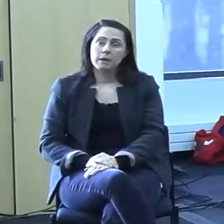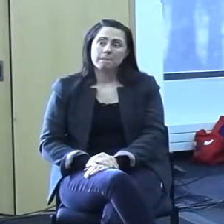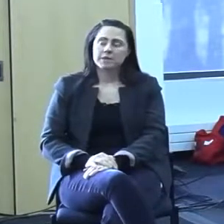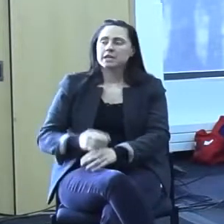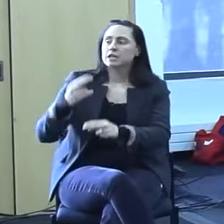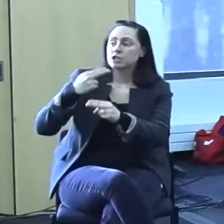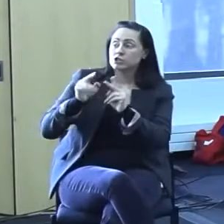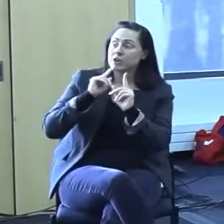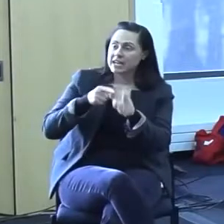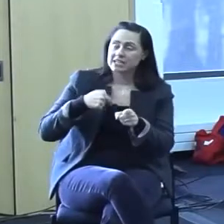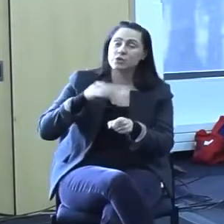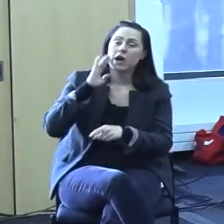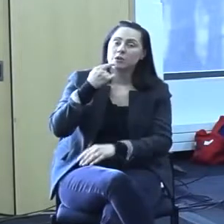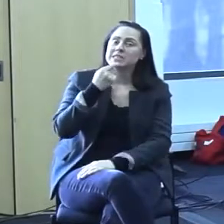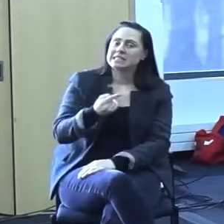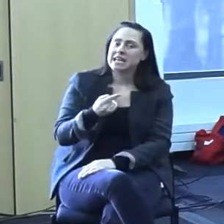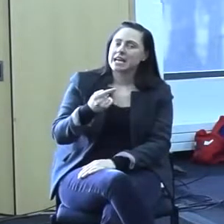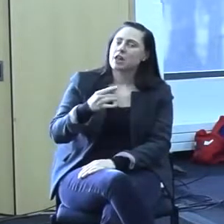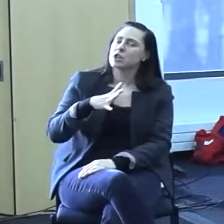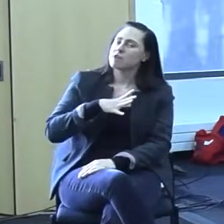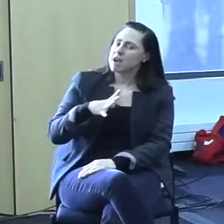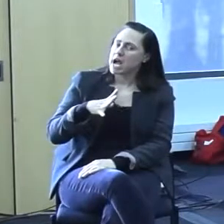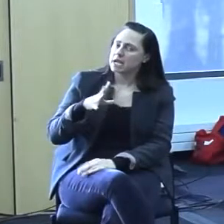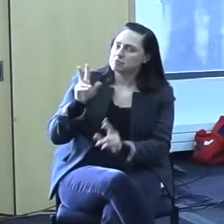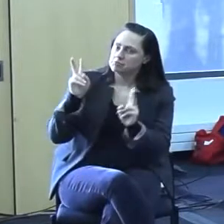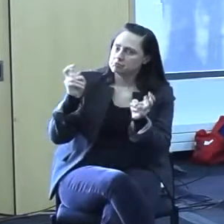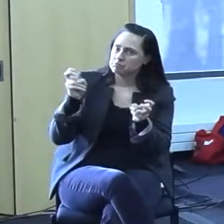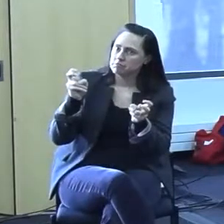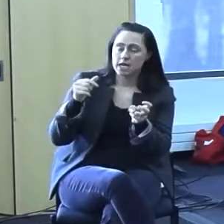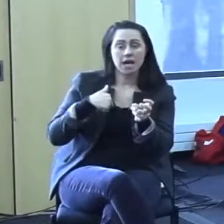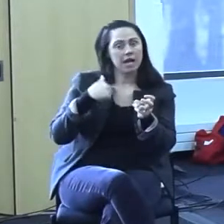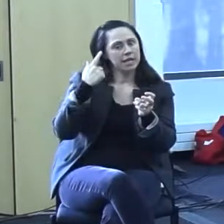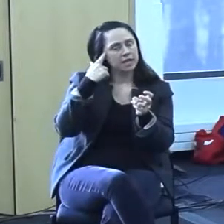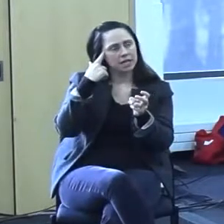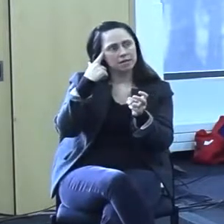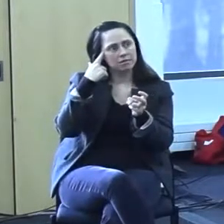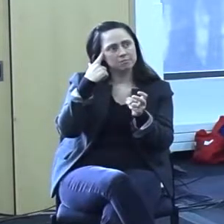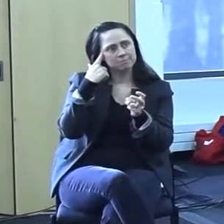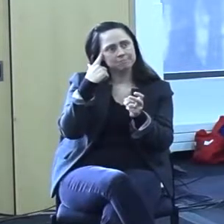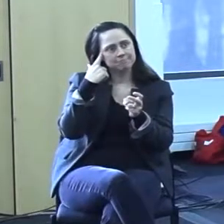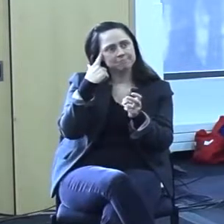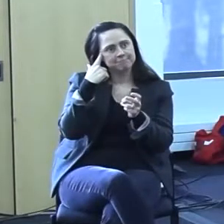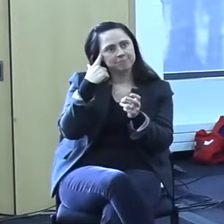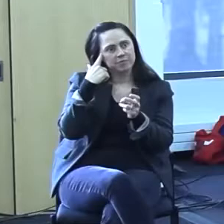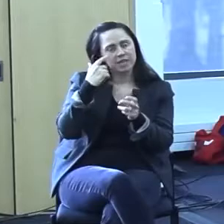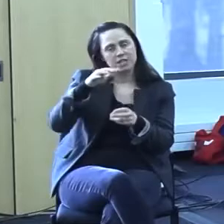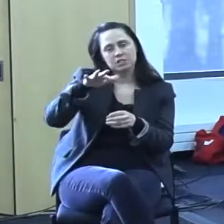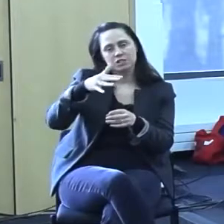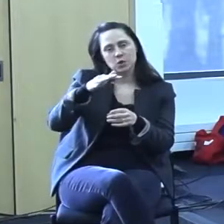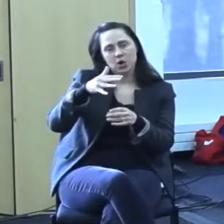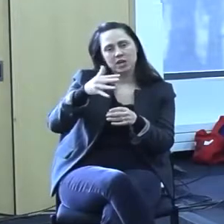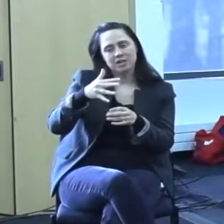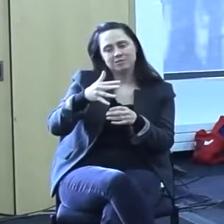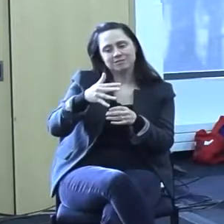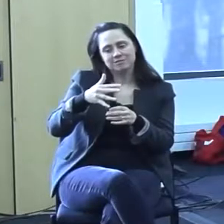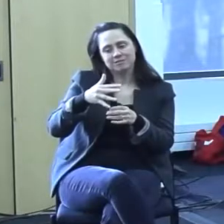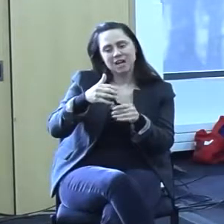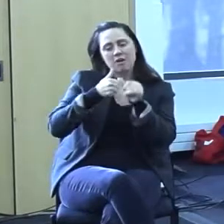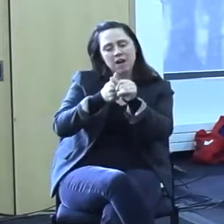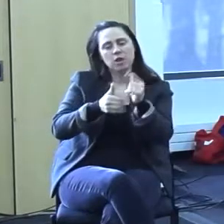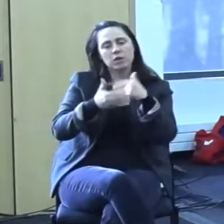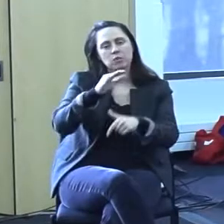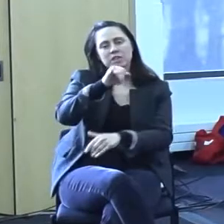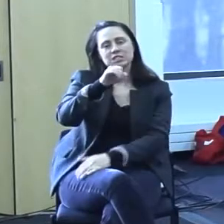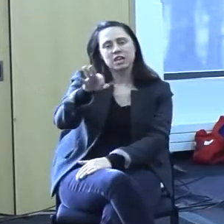Short answer, I would say they're fine. I think it's sort of echoing what Jeff was